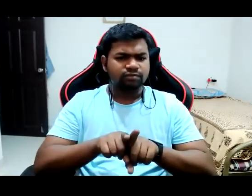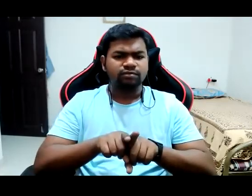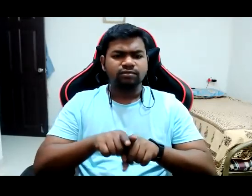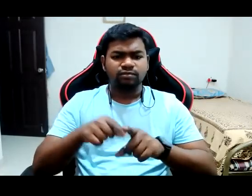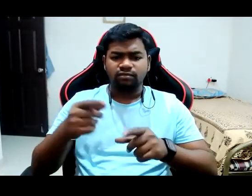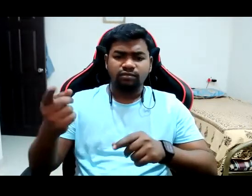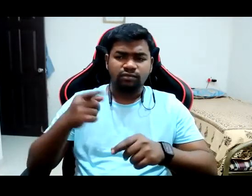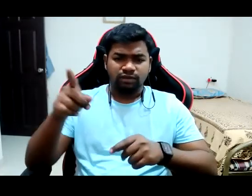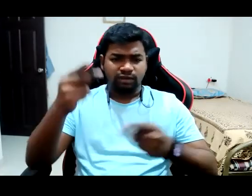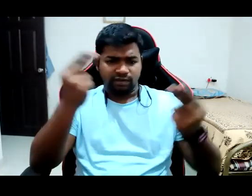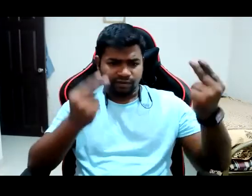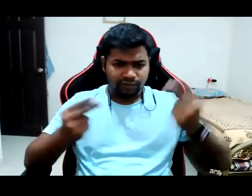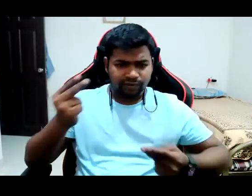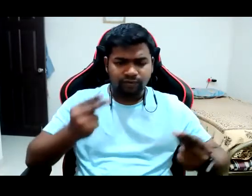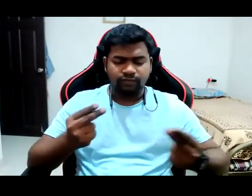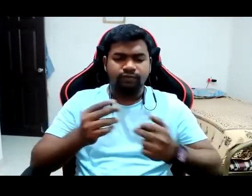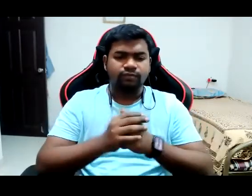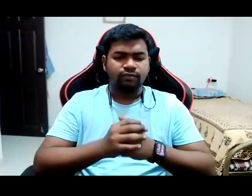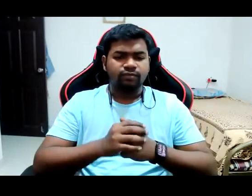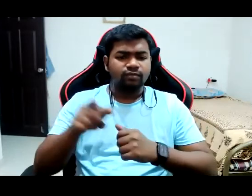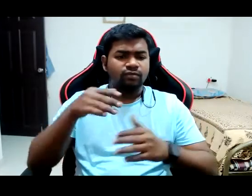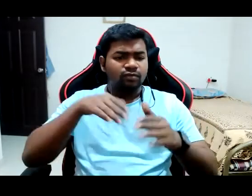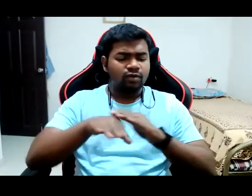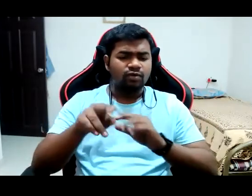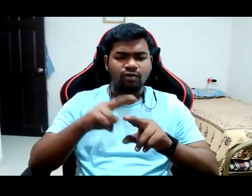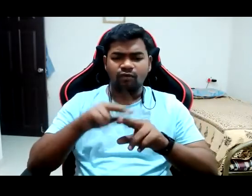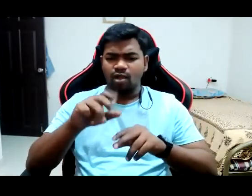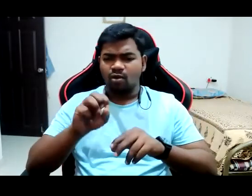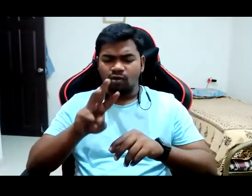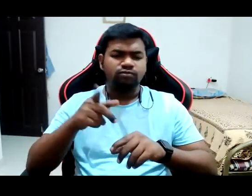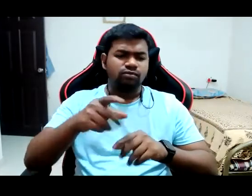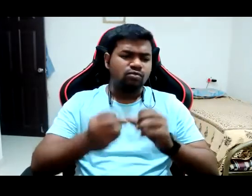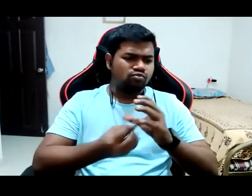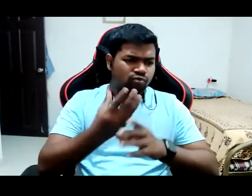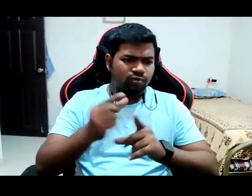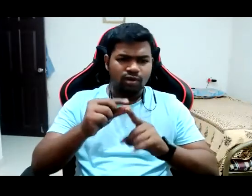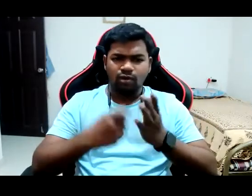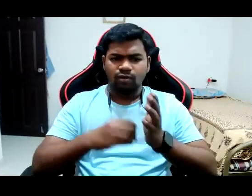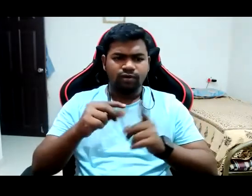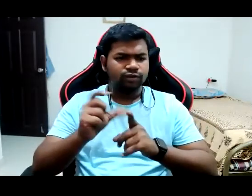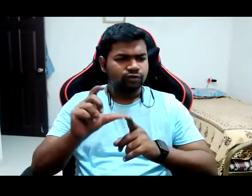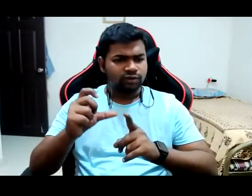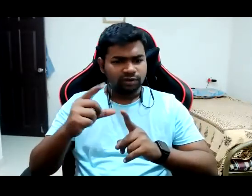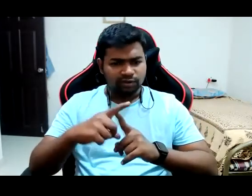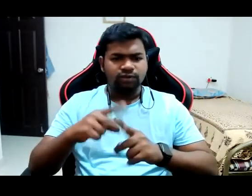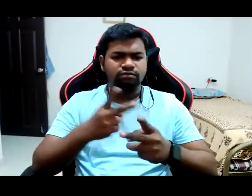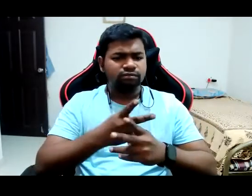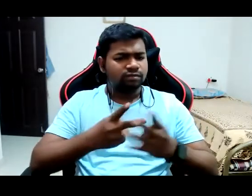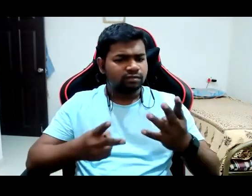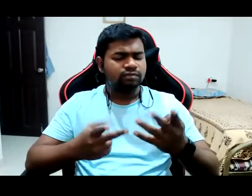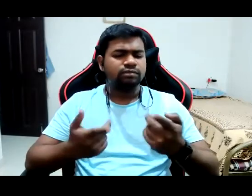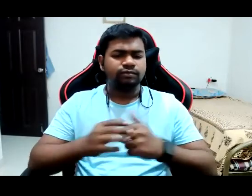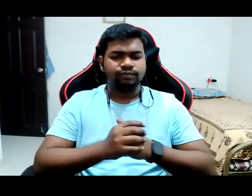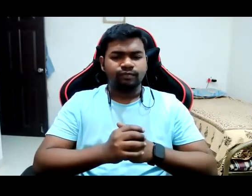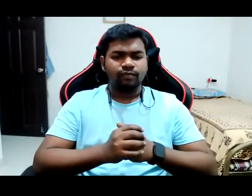up with designs and coming up with what the flows should be, what the product should be, all of those modalities, etc. All of